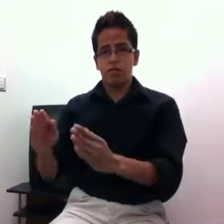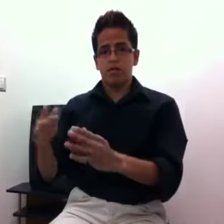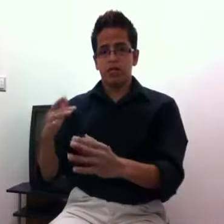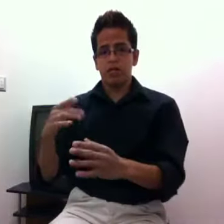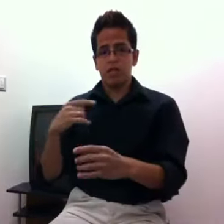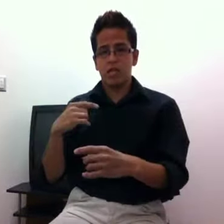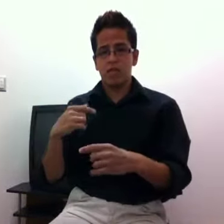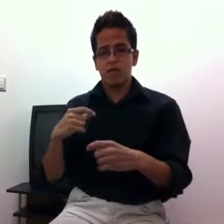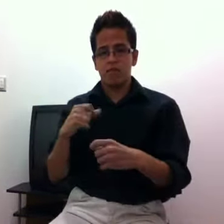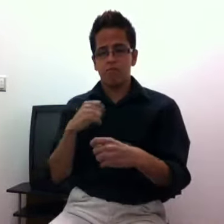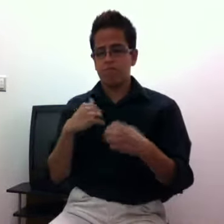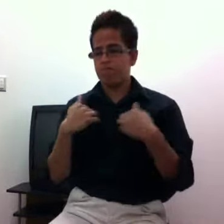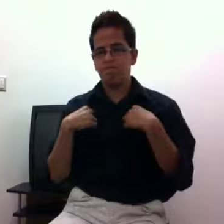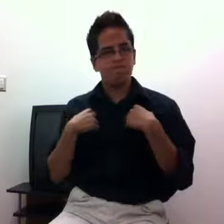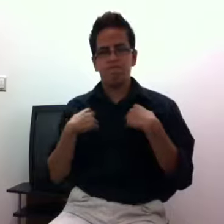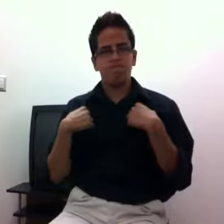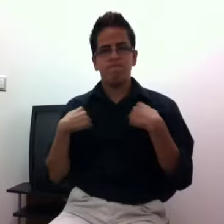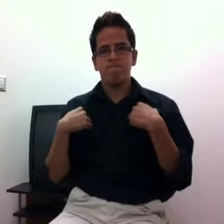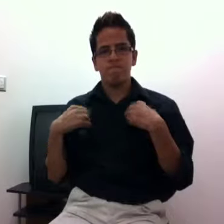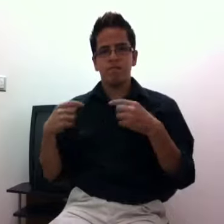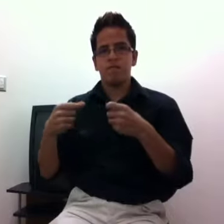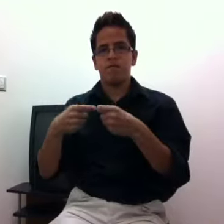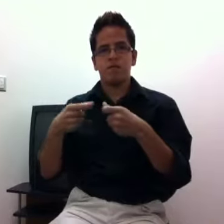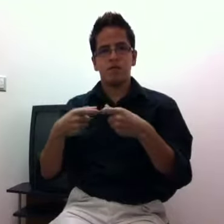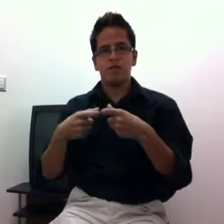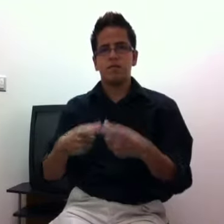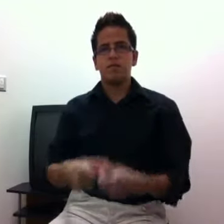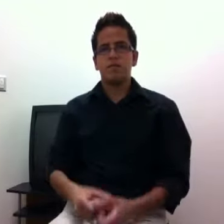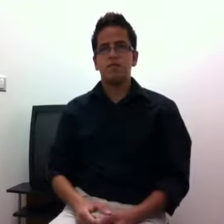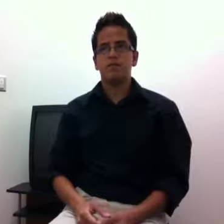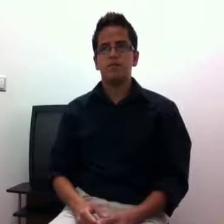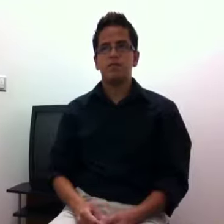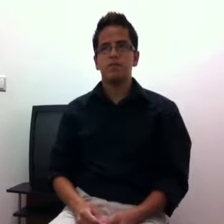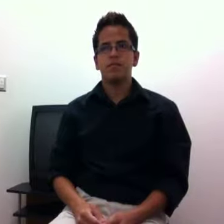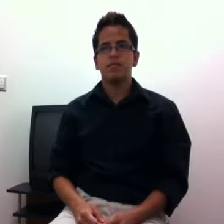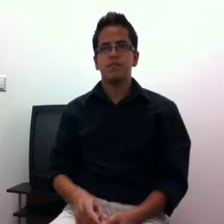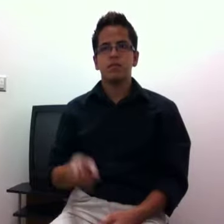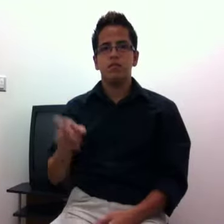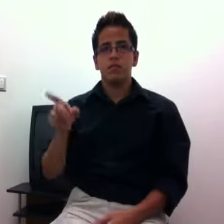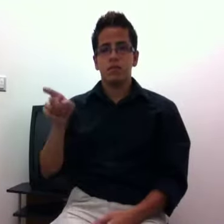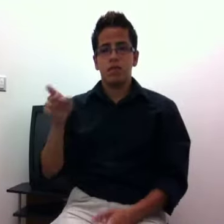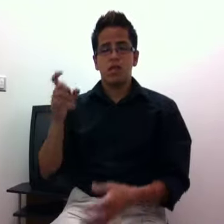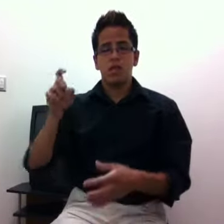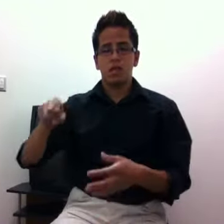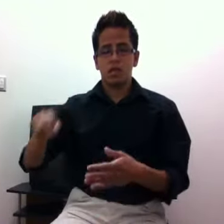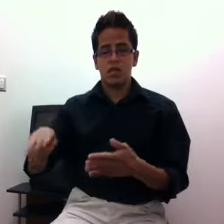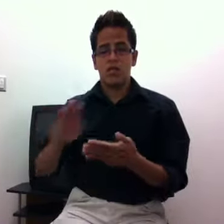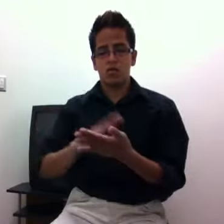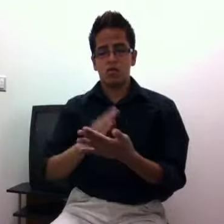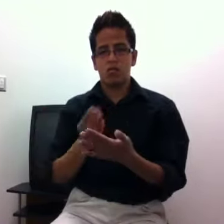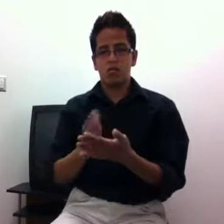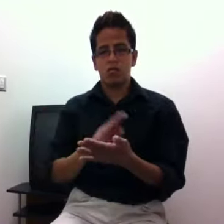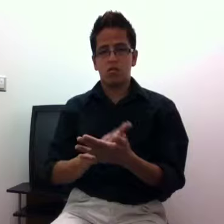They had to cook on a black leaded stove with the heat of coal from the fire.